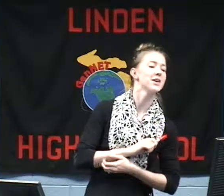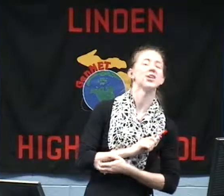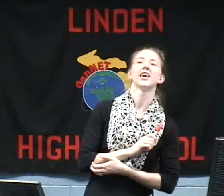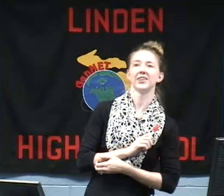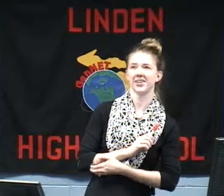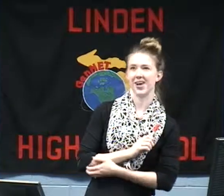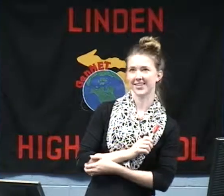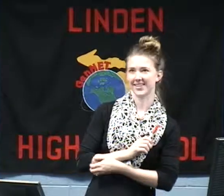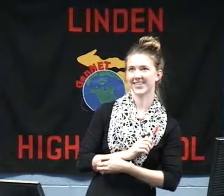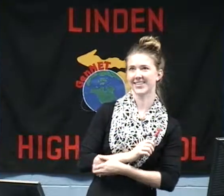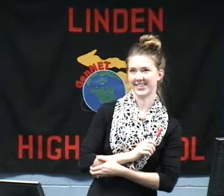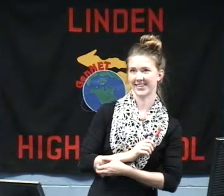Hearing ear dogs.